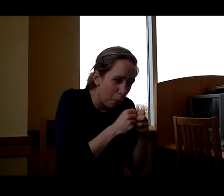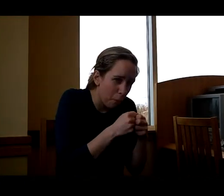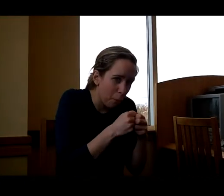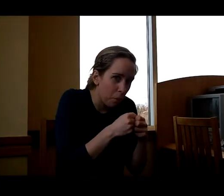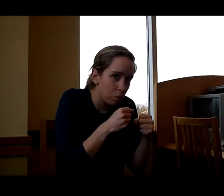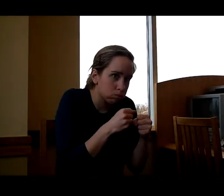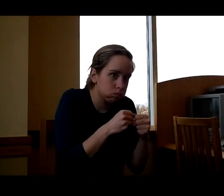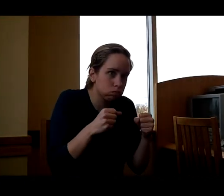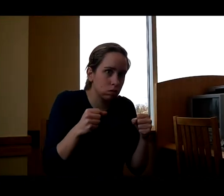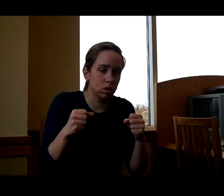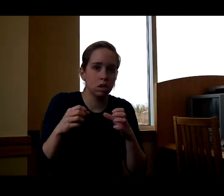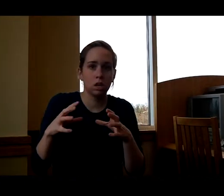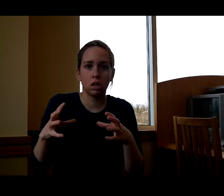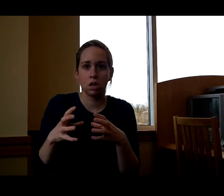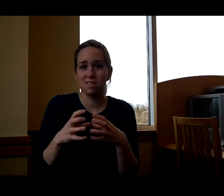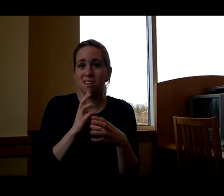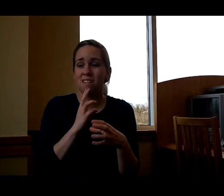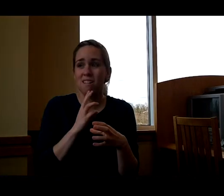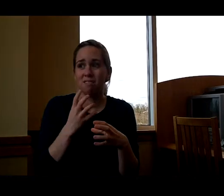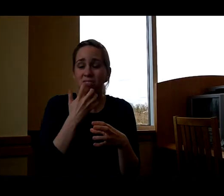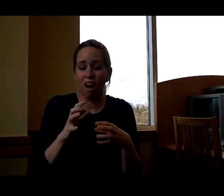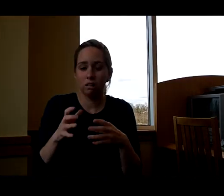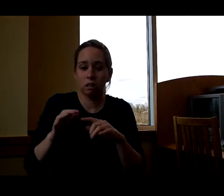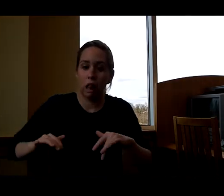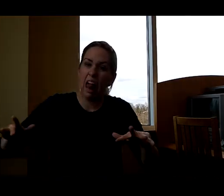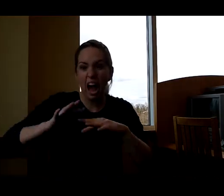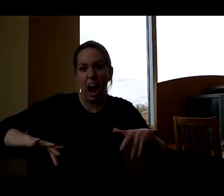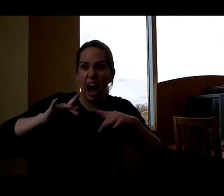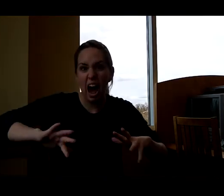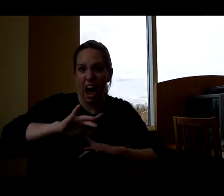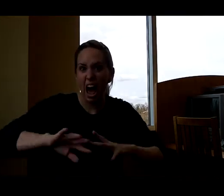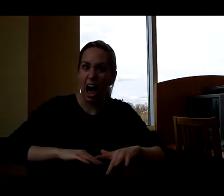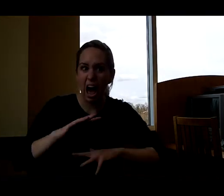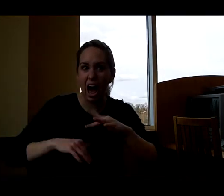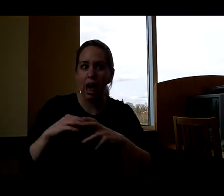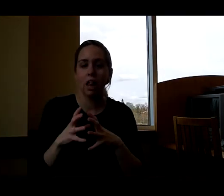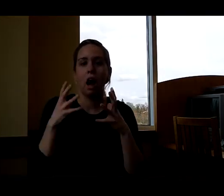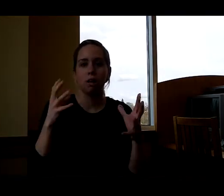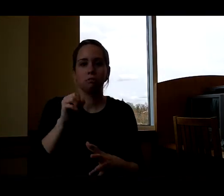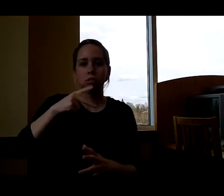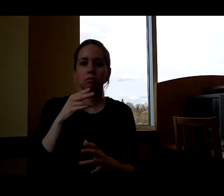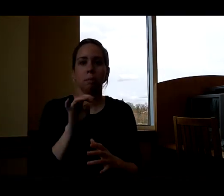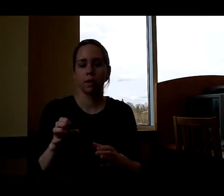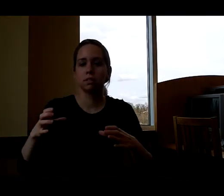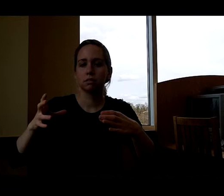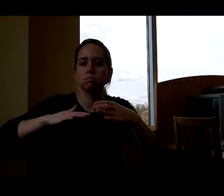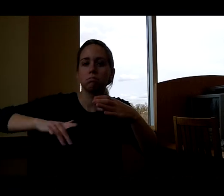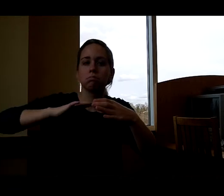The warm ones are just all over the place. They've got all this space between them. Now, if you look at